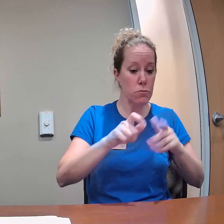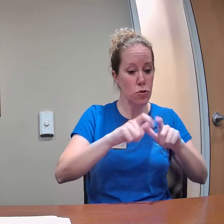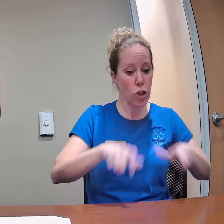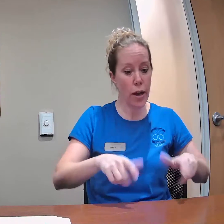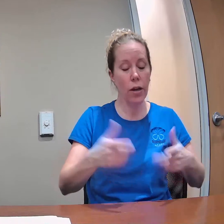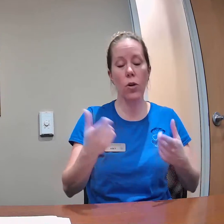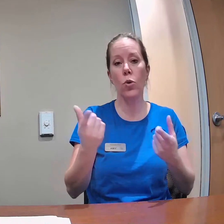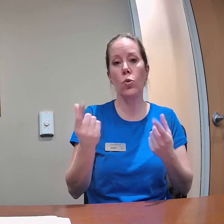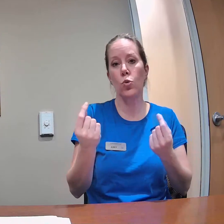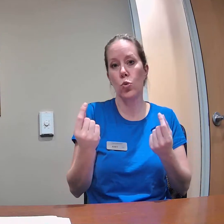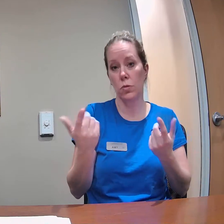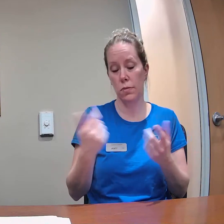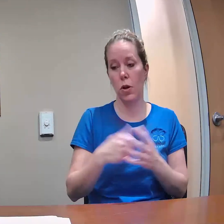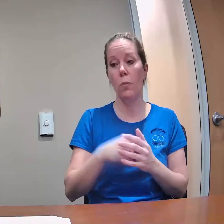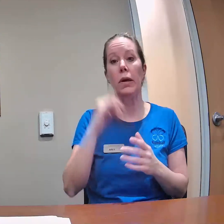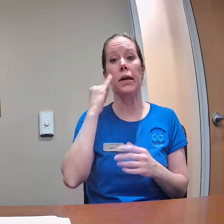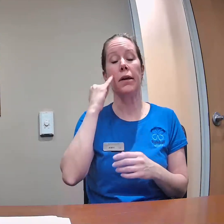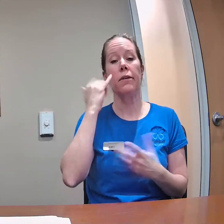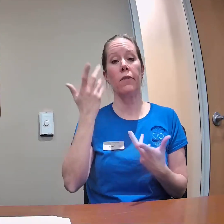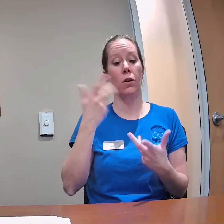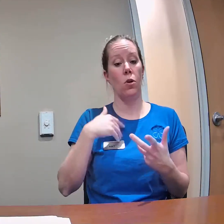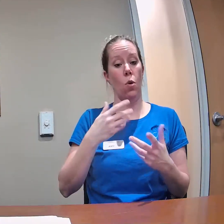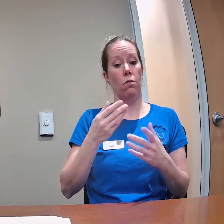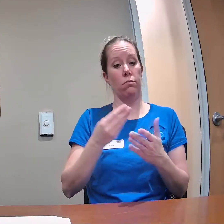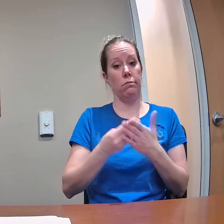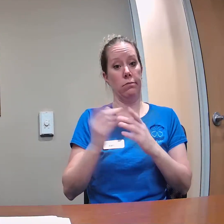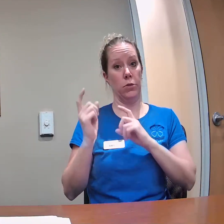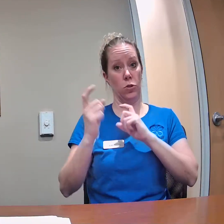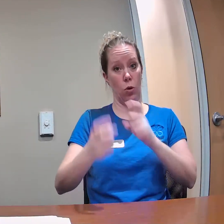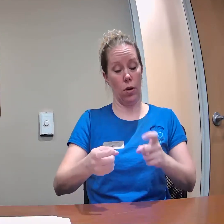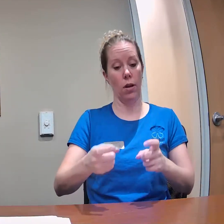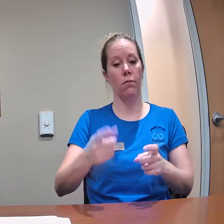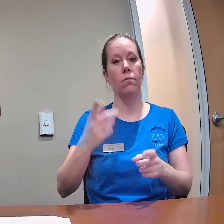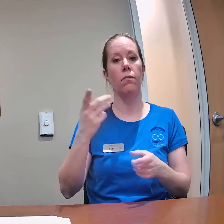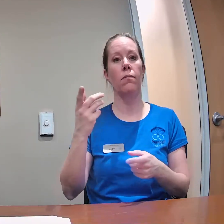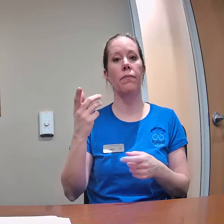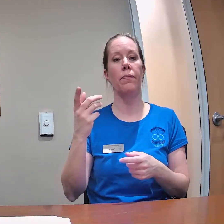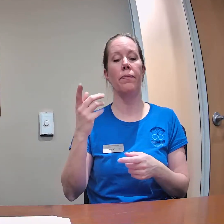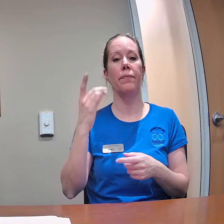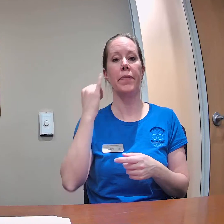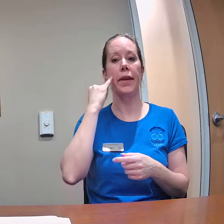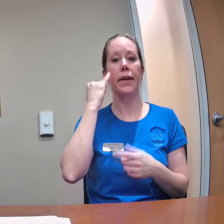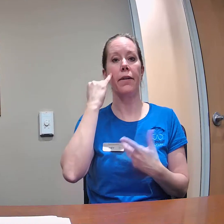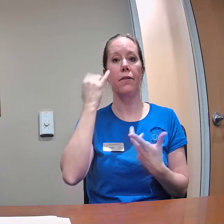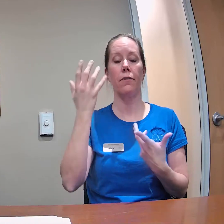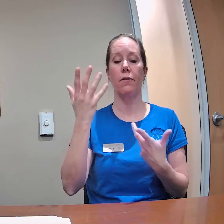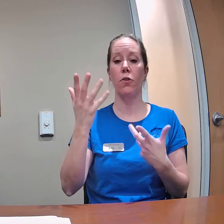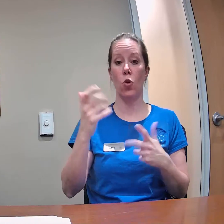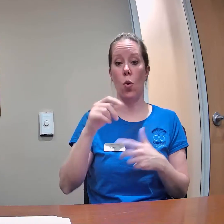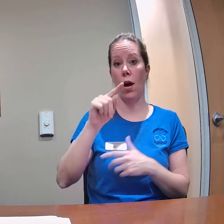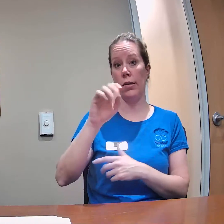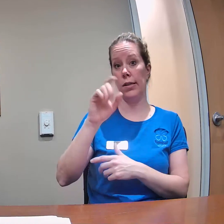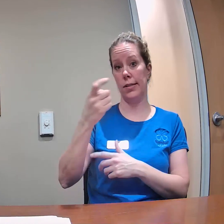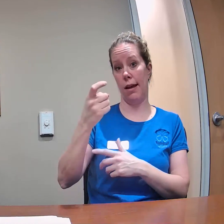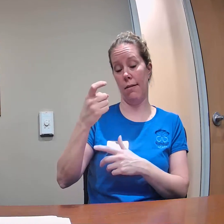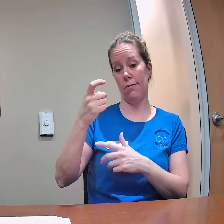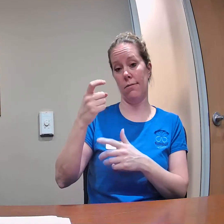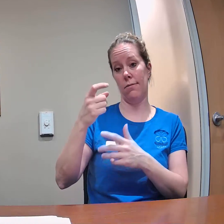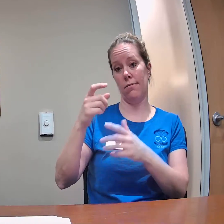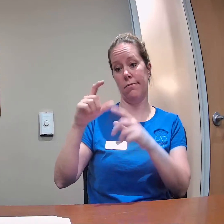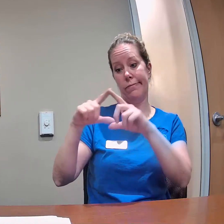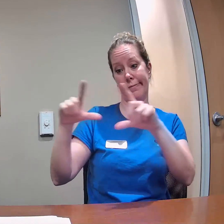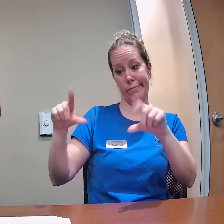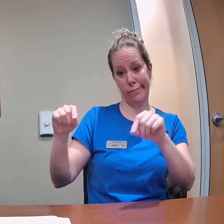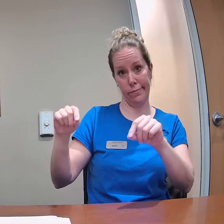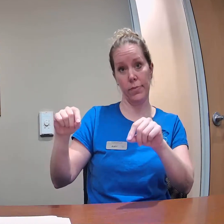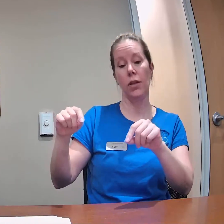send it to. So if you're making a donation to the home and you would like an income tax receipt, you need to make